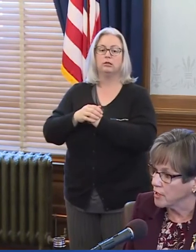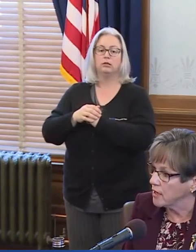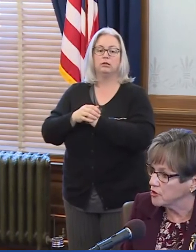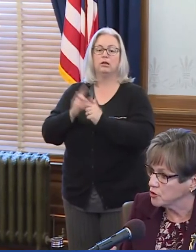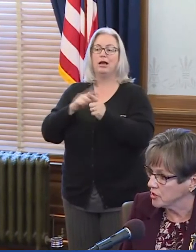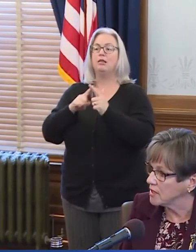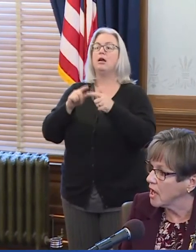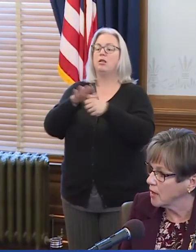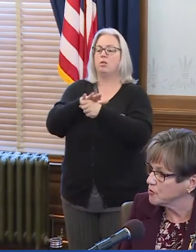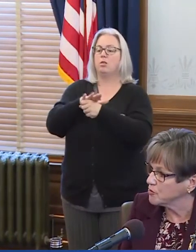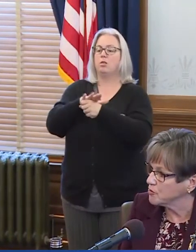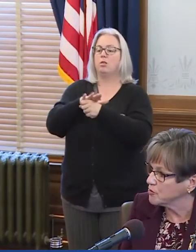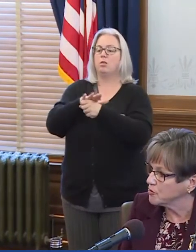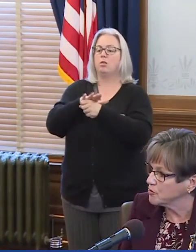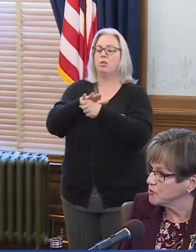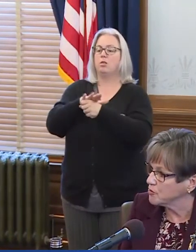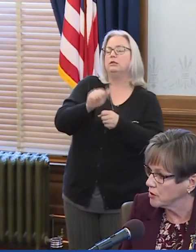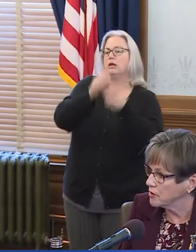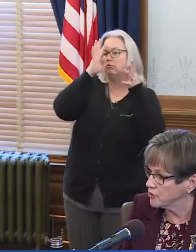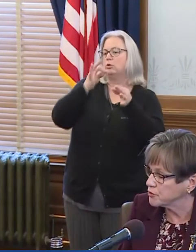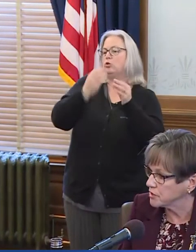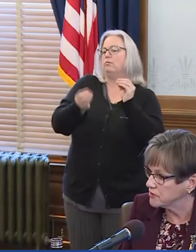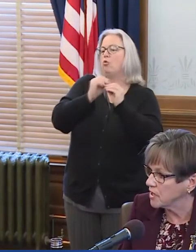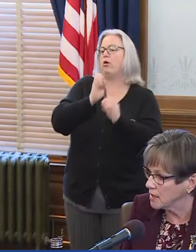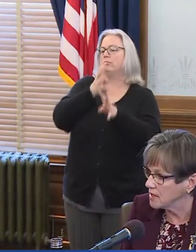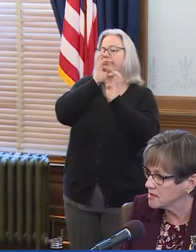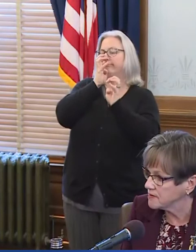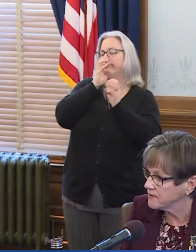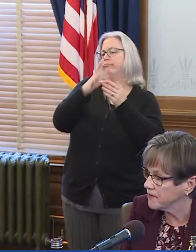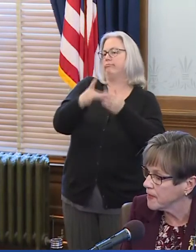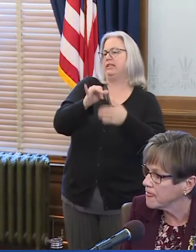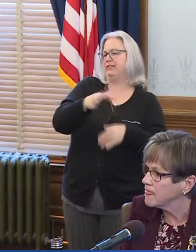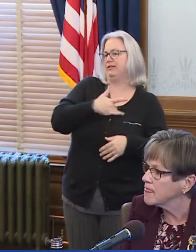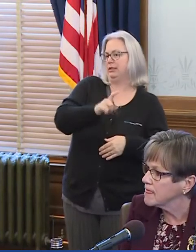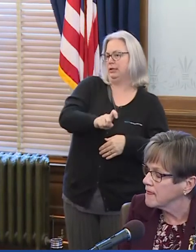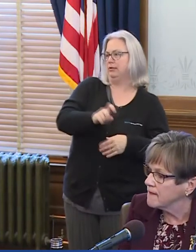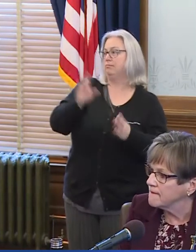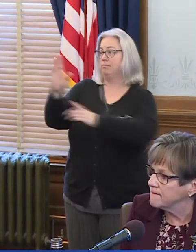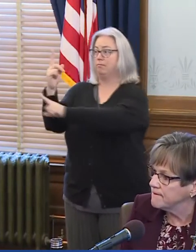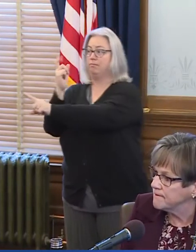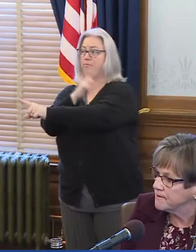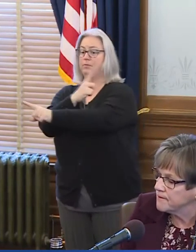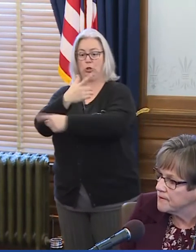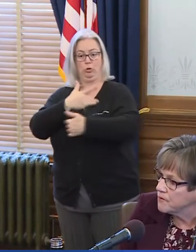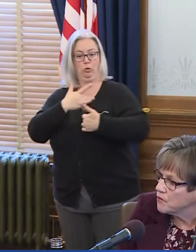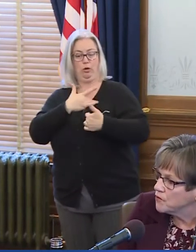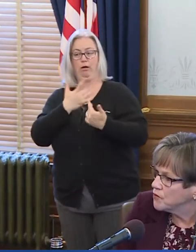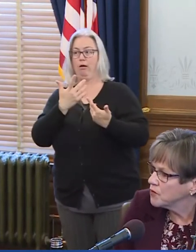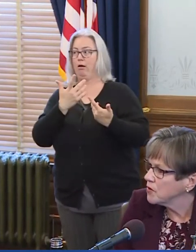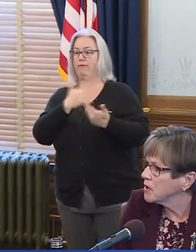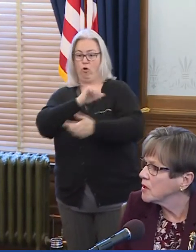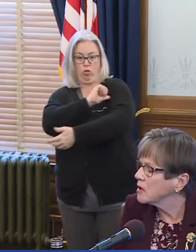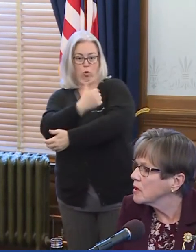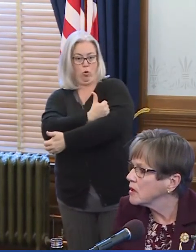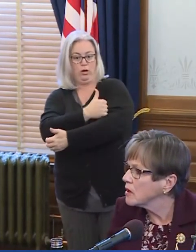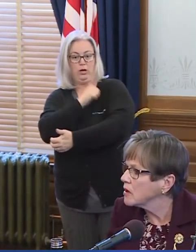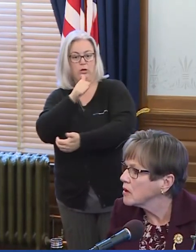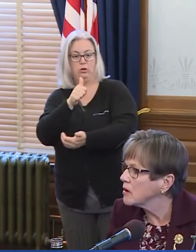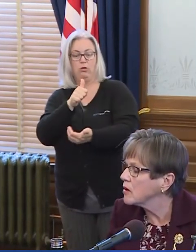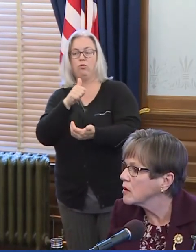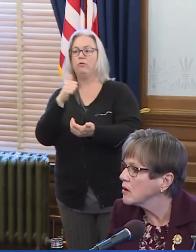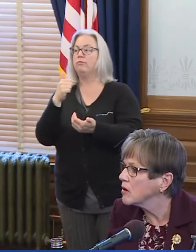local counties can opt to put in more restrictive guidelines. And you have the authority to do this without the limit. In